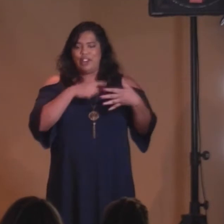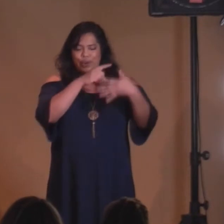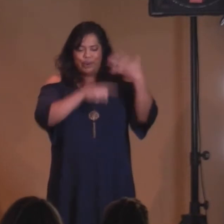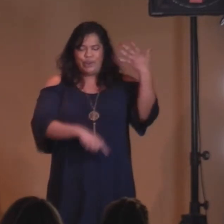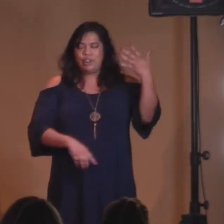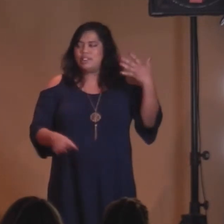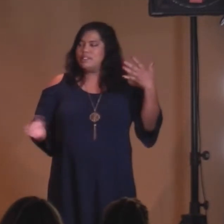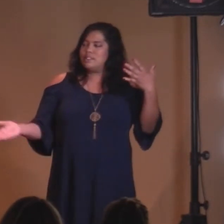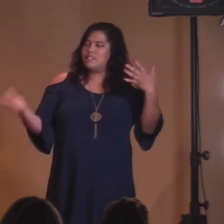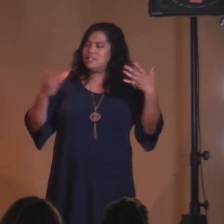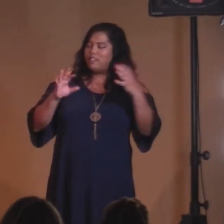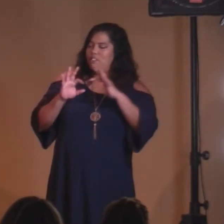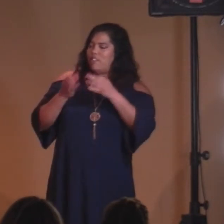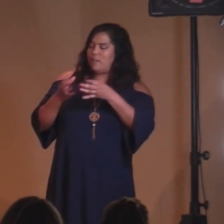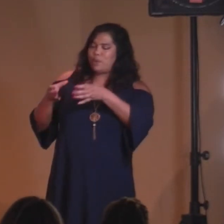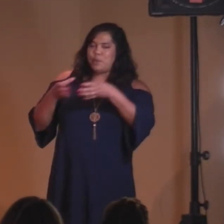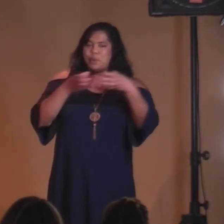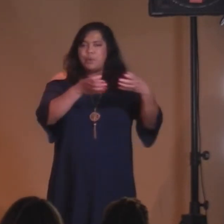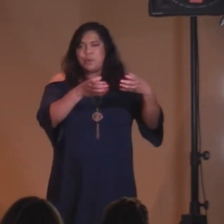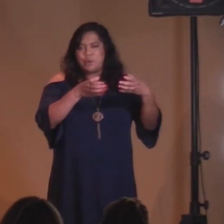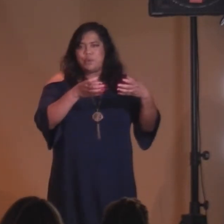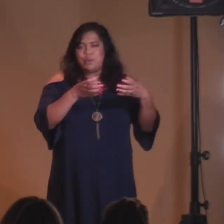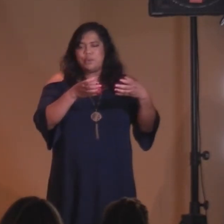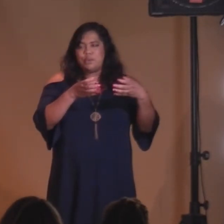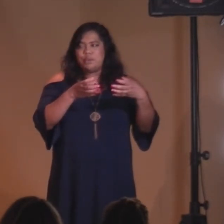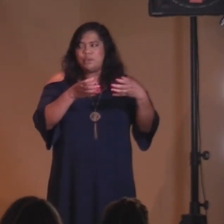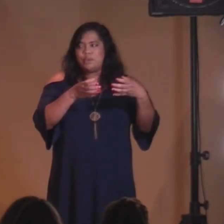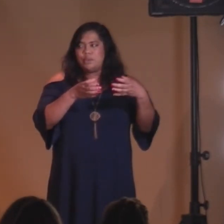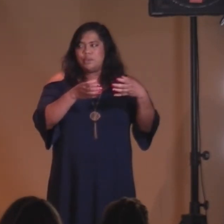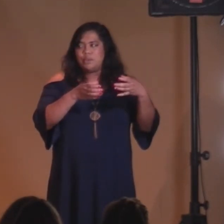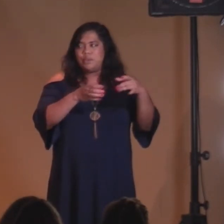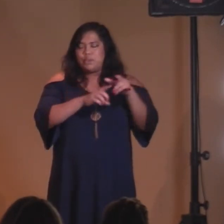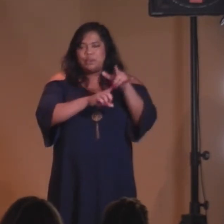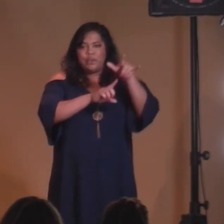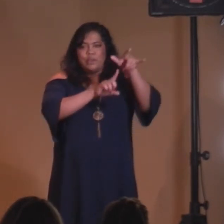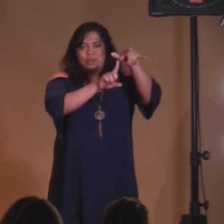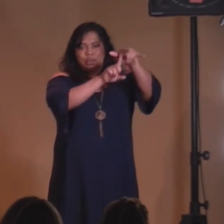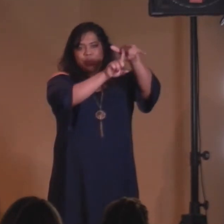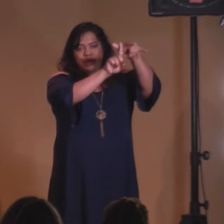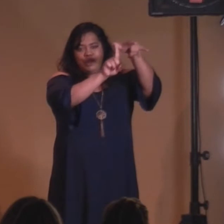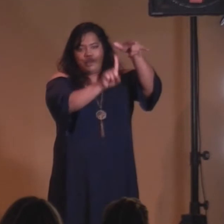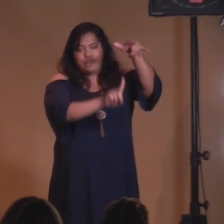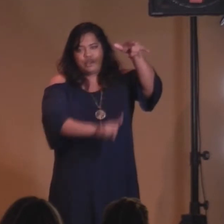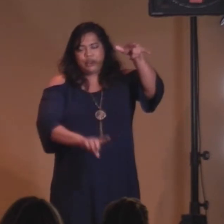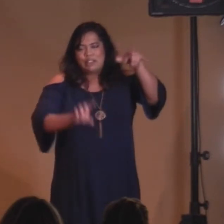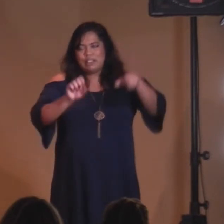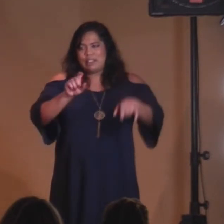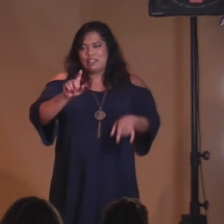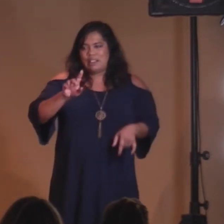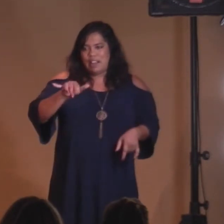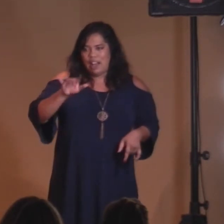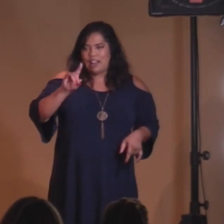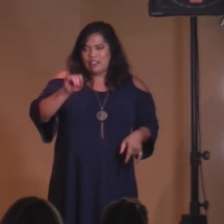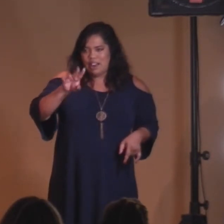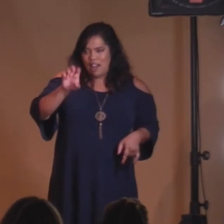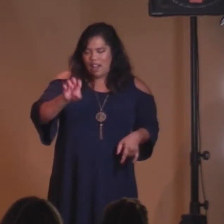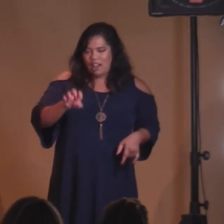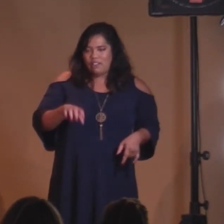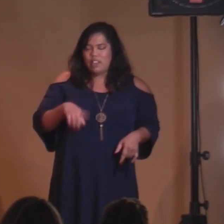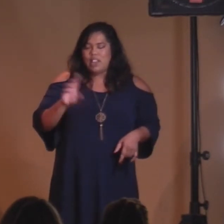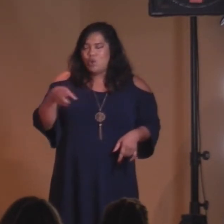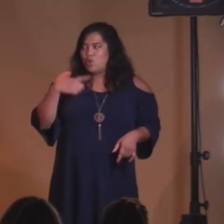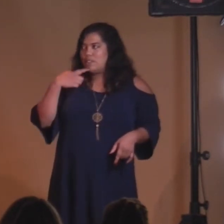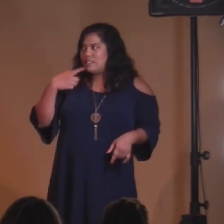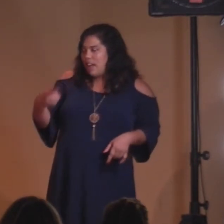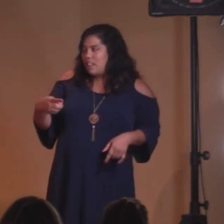he tells a story about how prior to, what do you say? His wife. how prior to was afraid the night